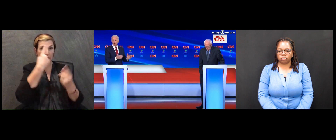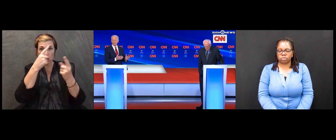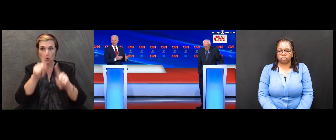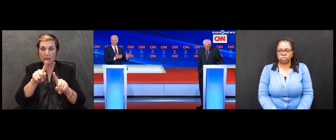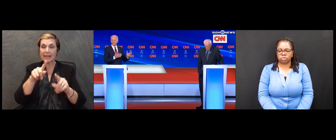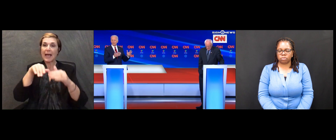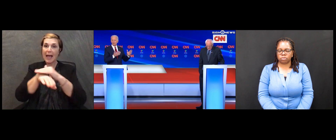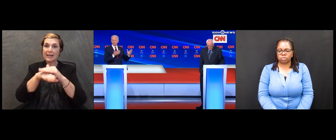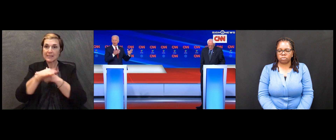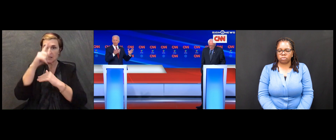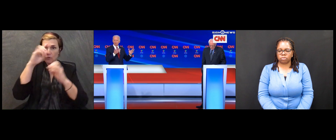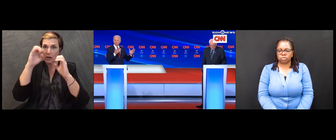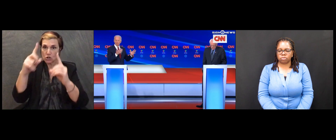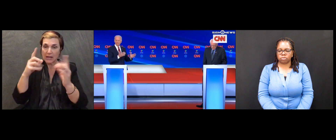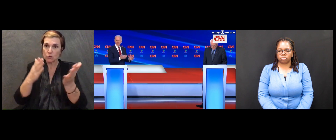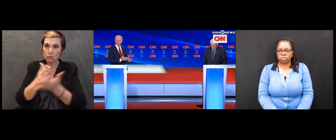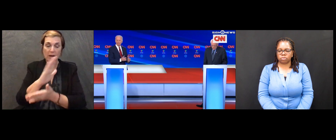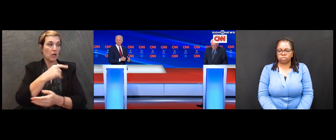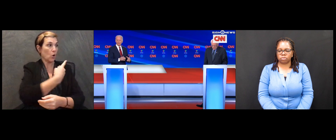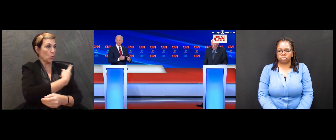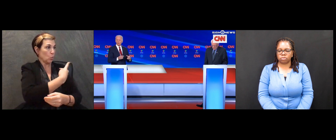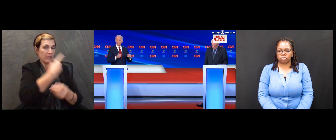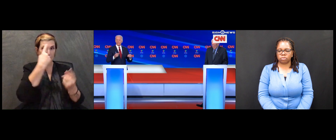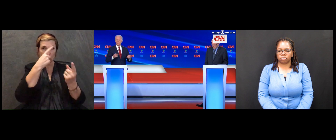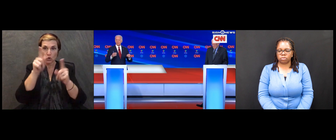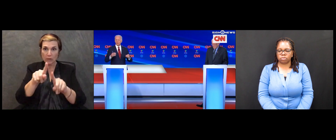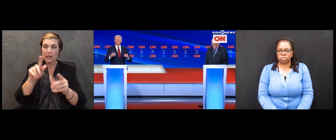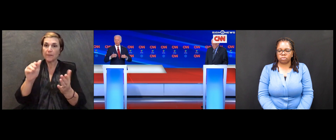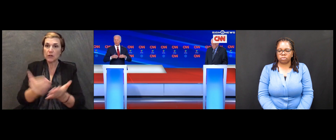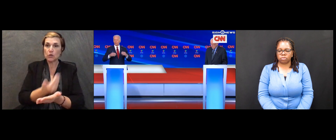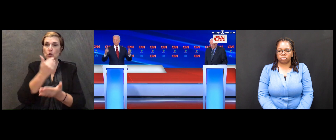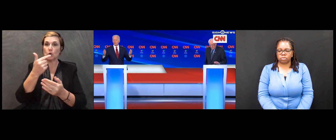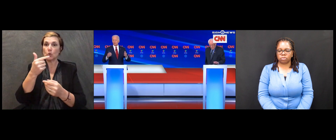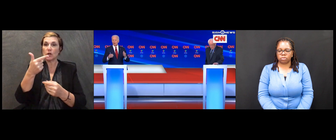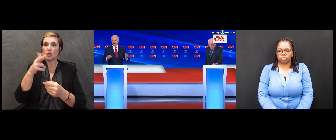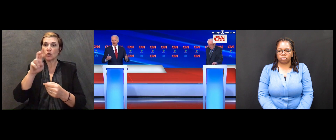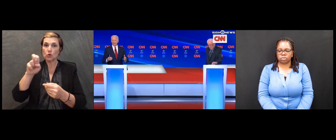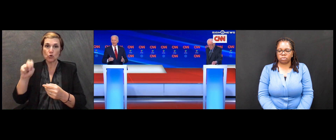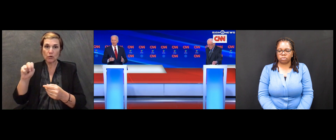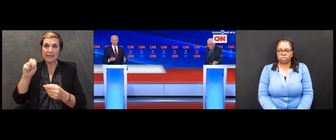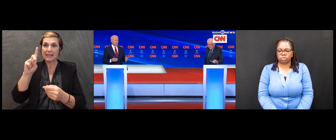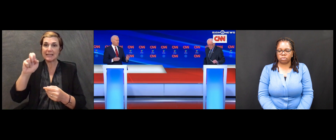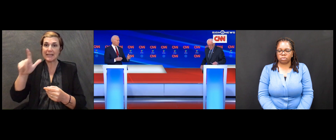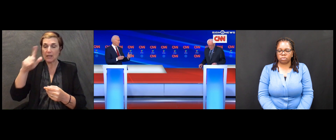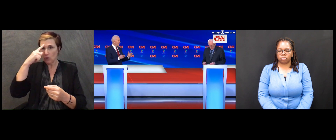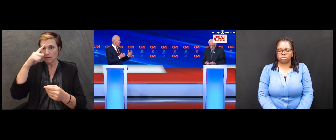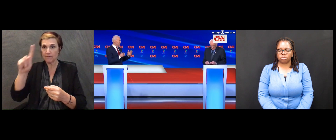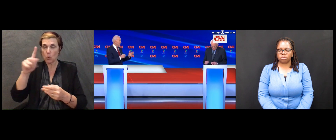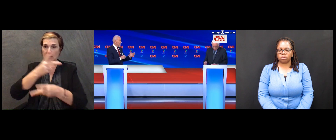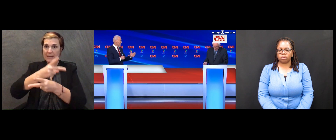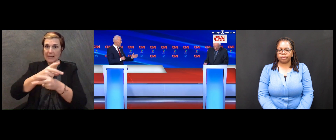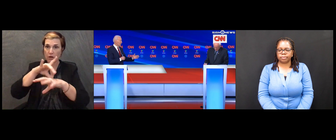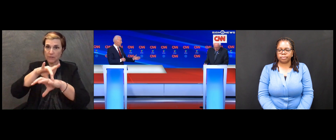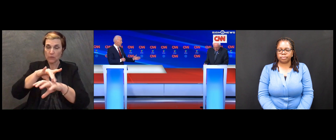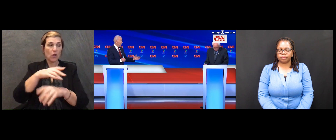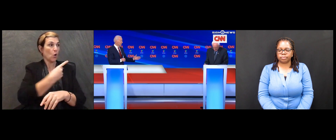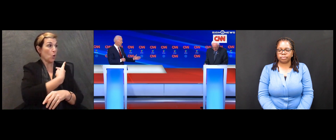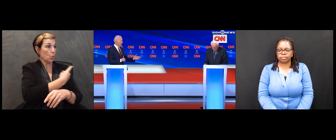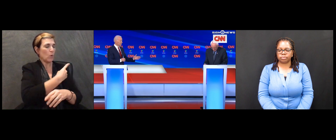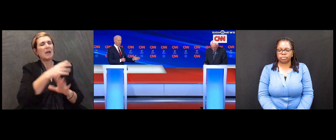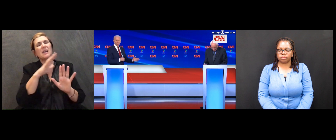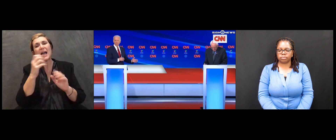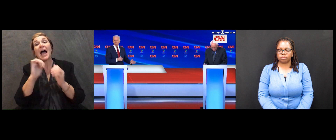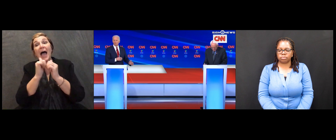both agree that we have a new Green Deal to deal with the existential threat that faces humanity. We disagree on the detail of how we do